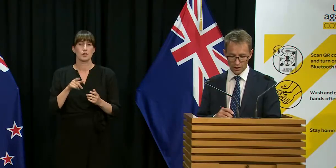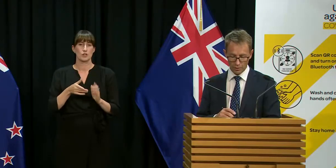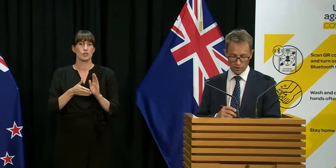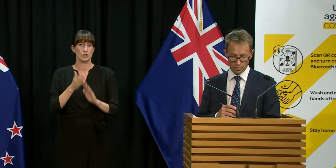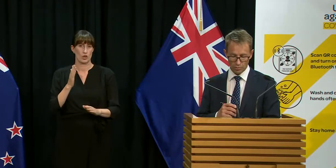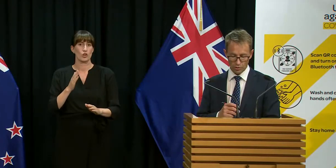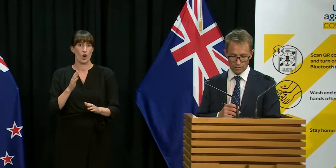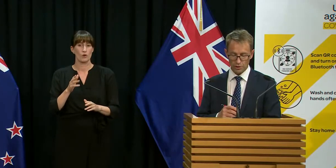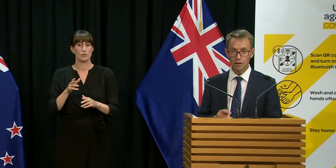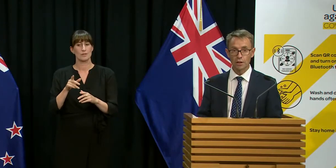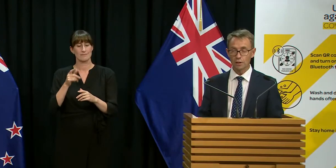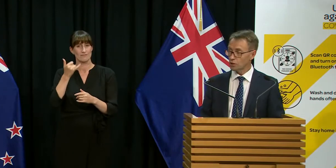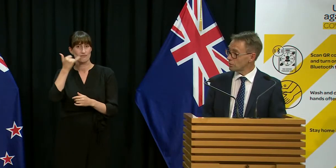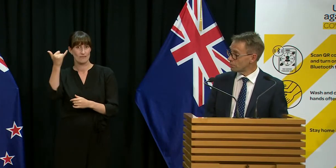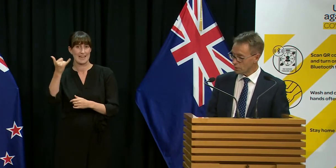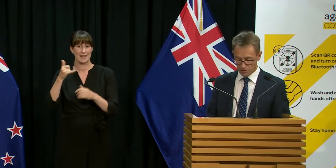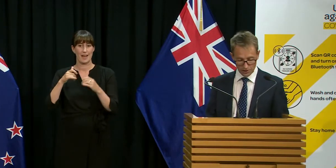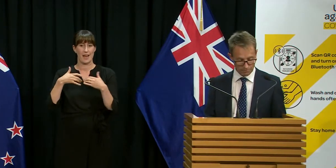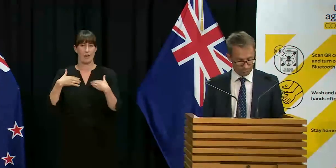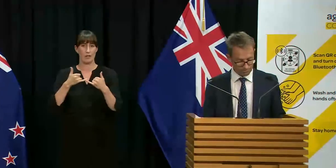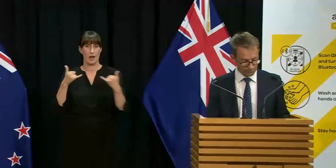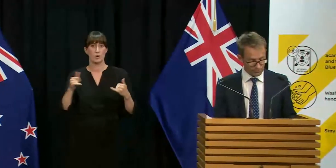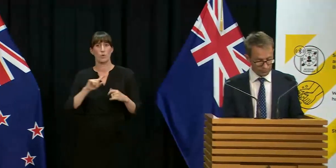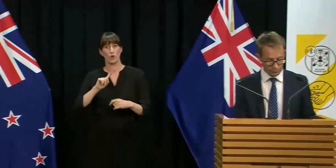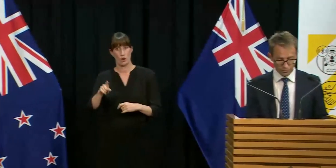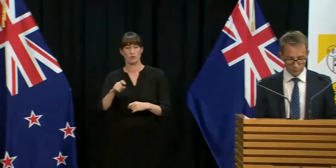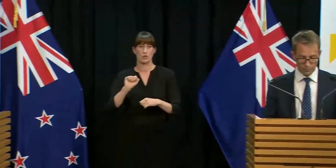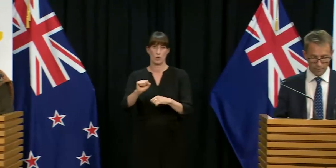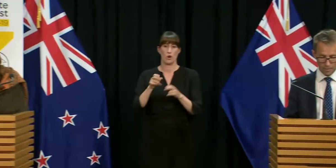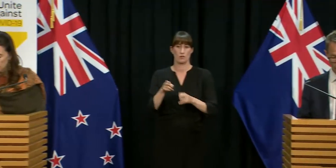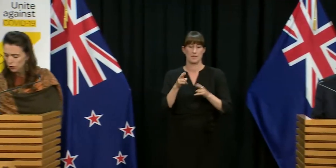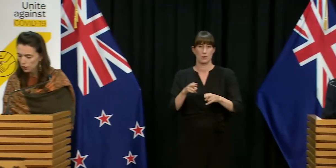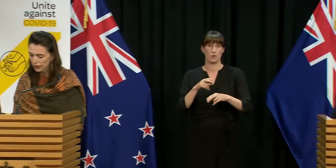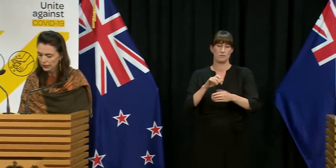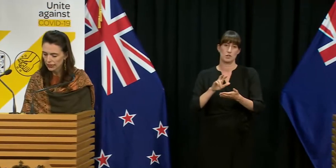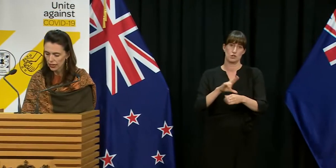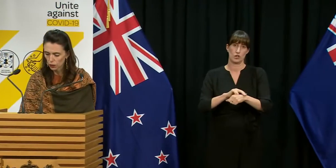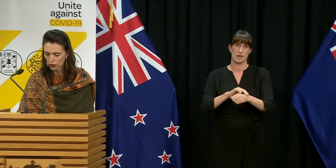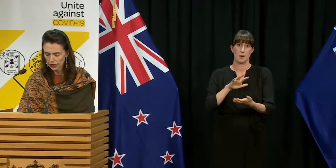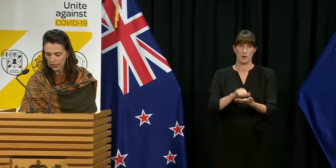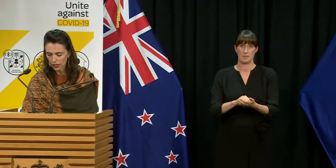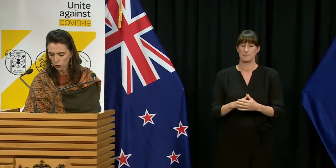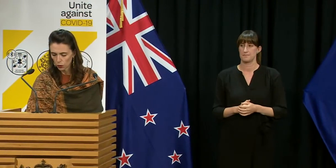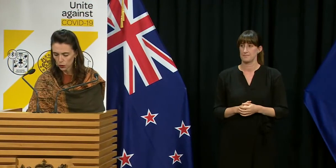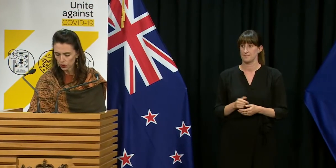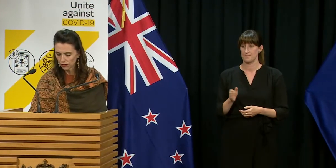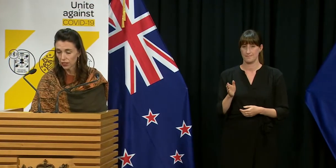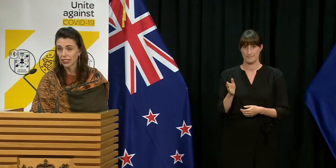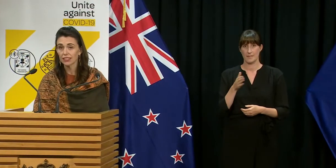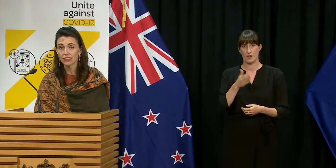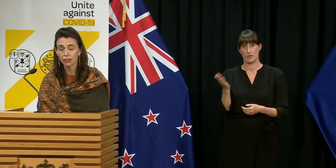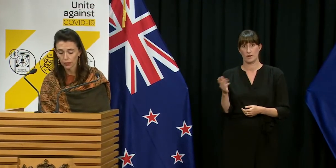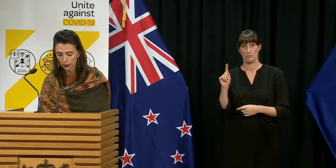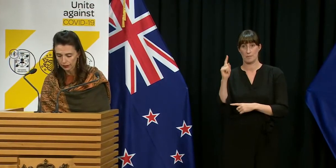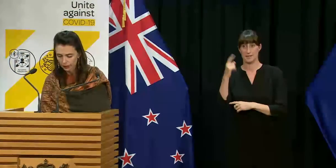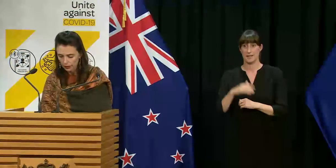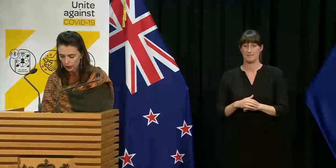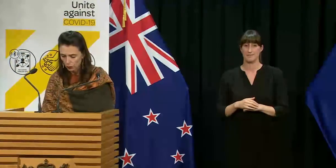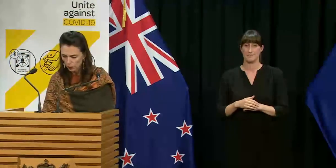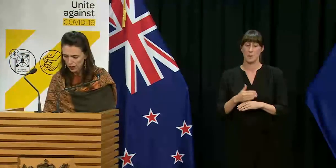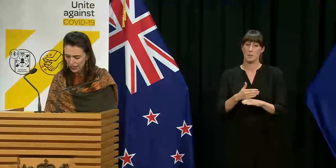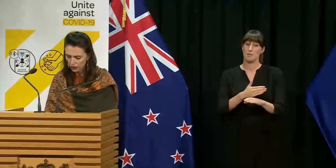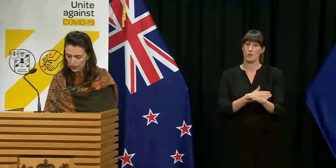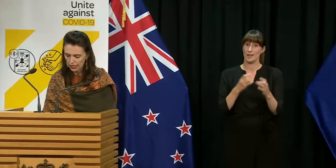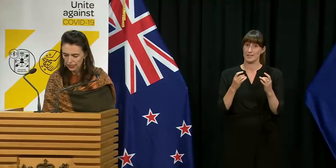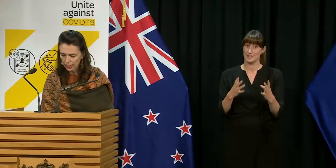before going to an appointment. Thank you, Prime Minister. Thank you, Dr. Bloomfield. Before I begin today, I want to say a word of thanks to everyone.